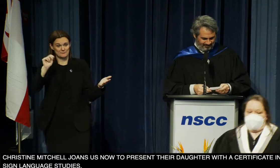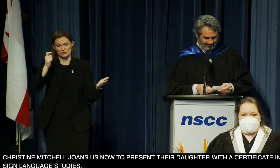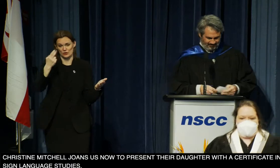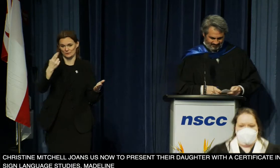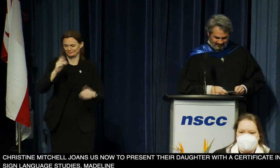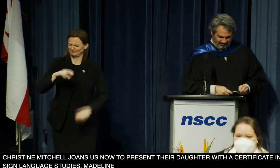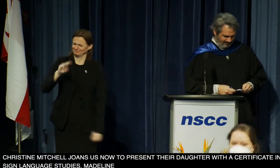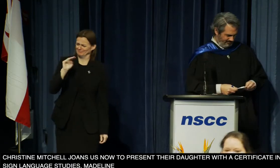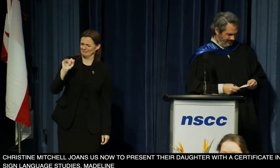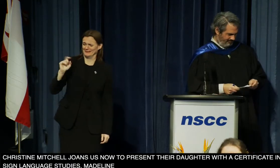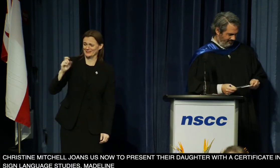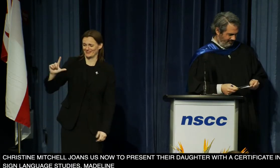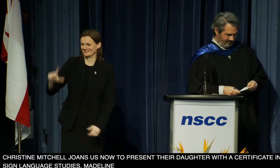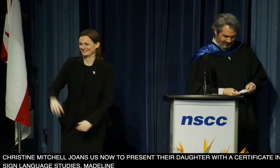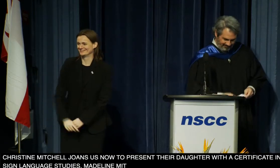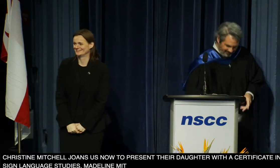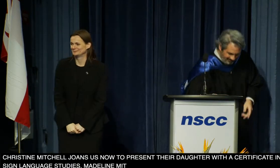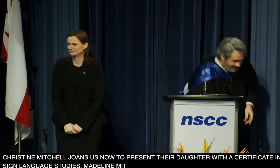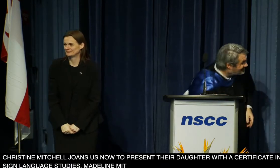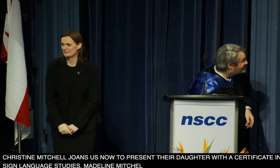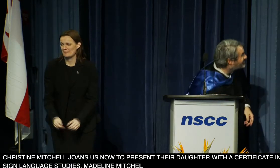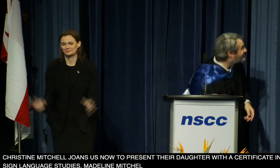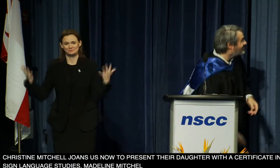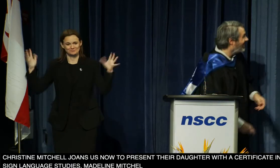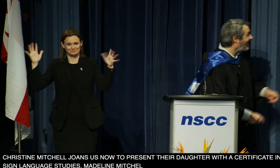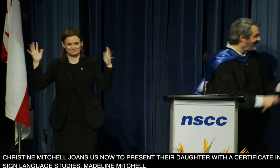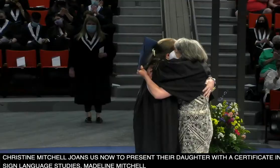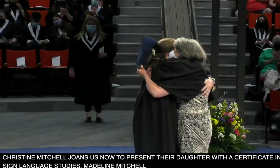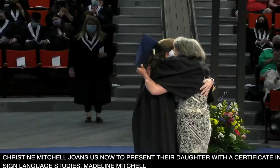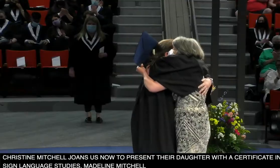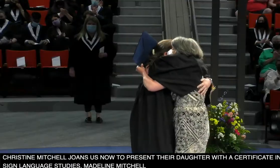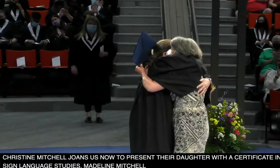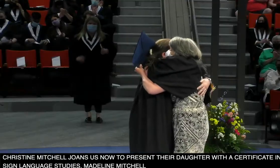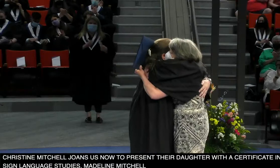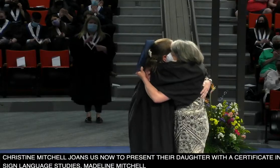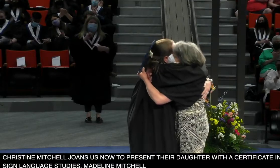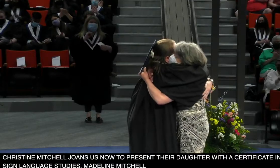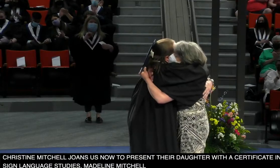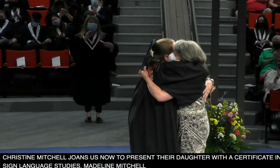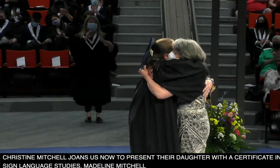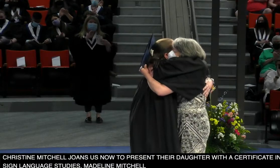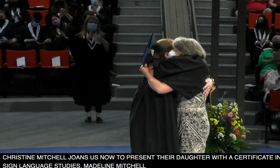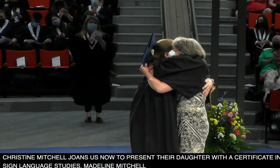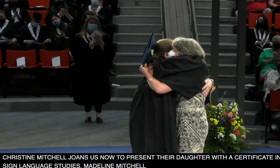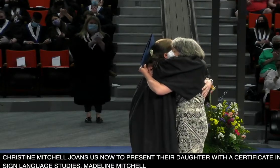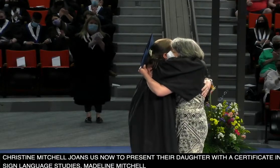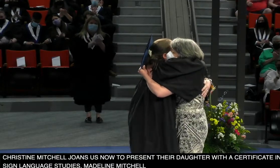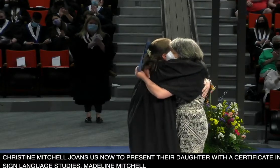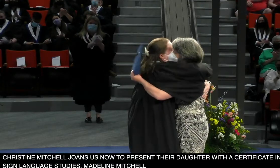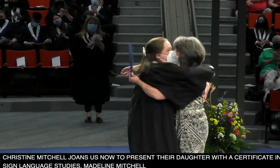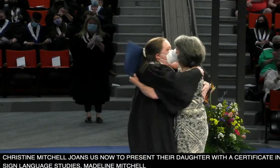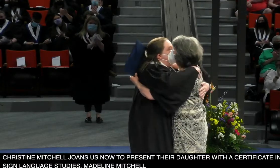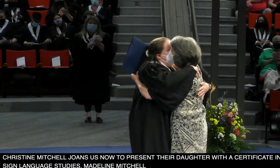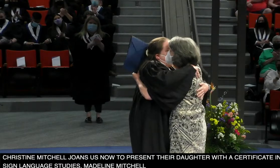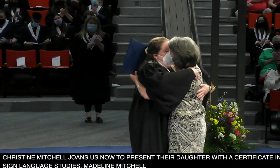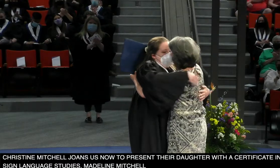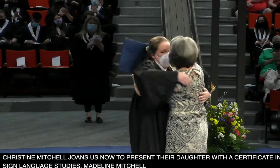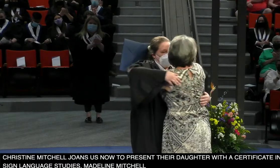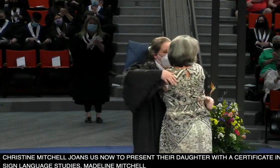which she launched her career as a social worker. Fluent in several languages, her work has taken her around the